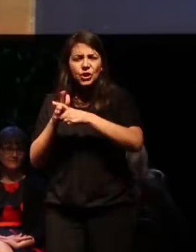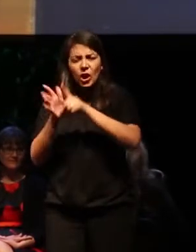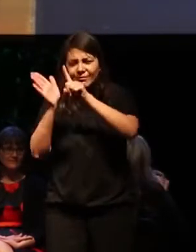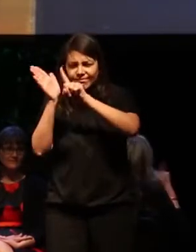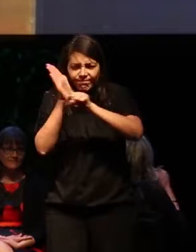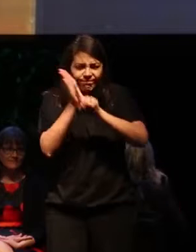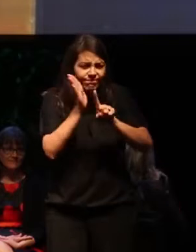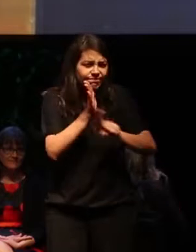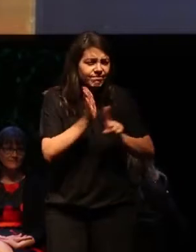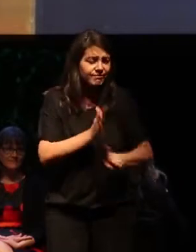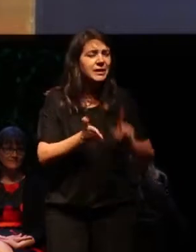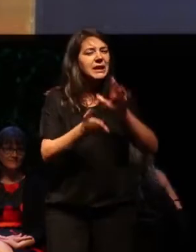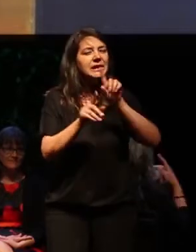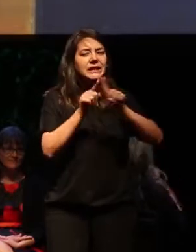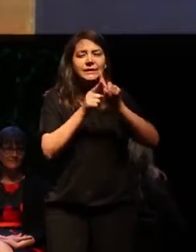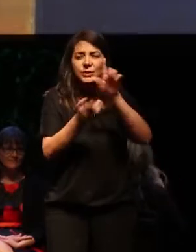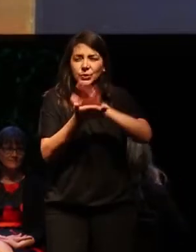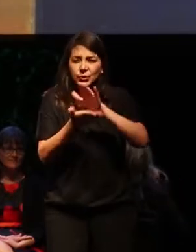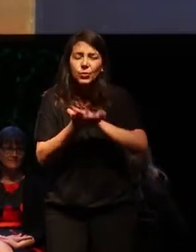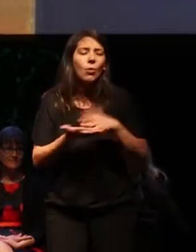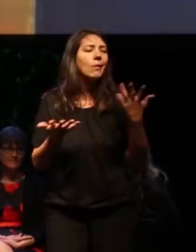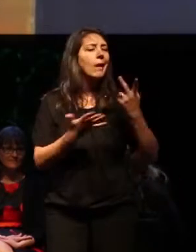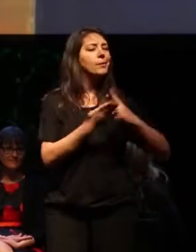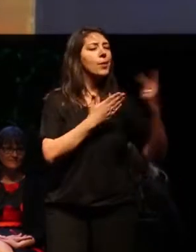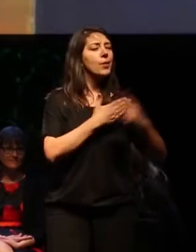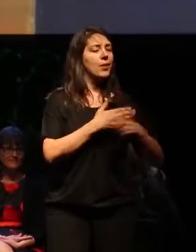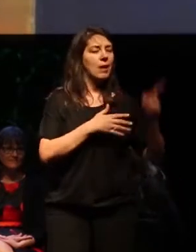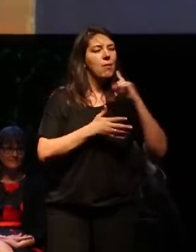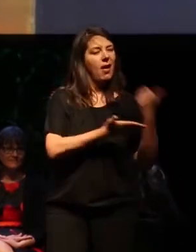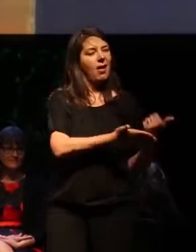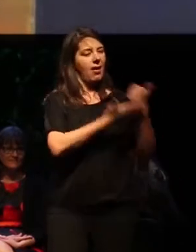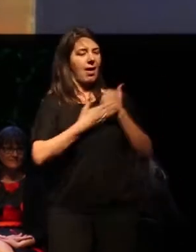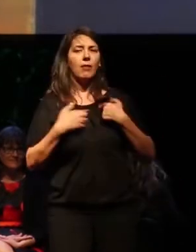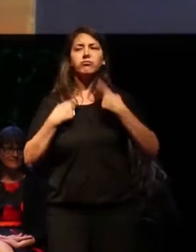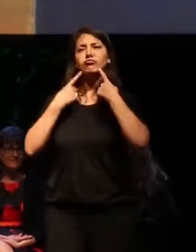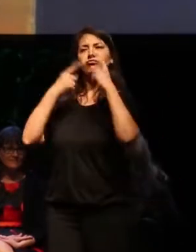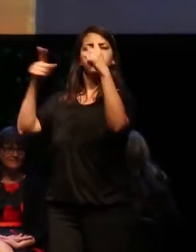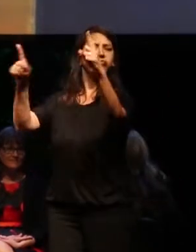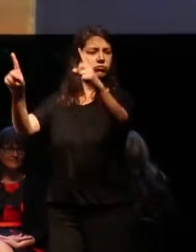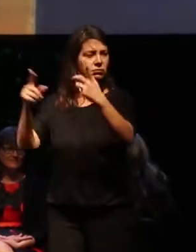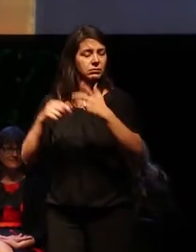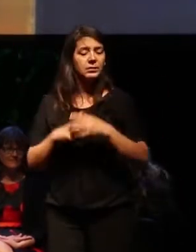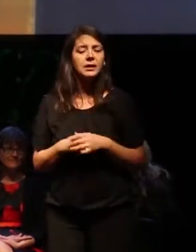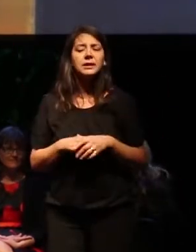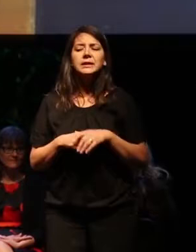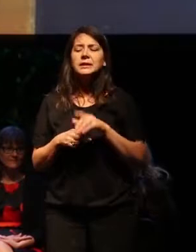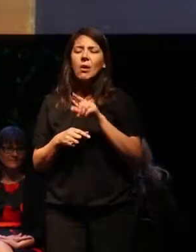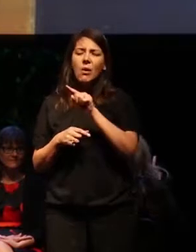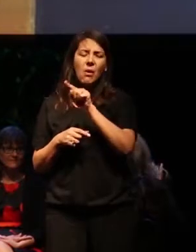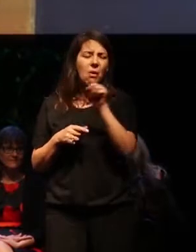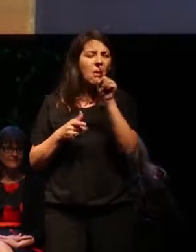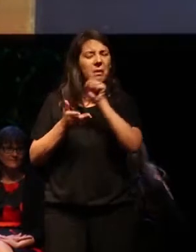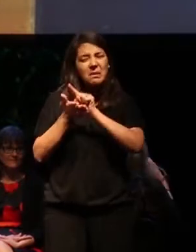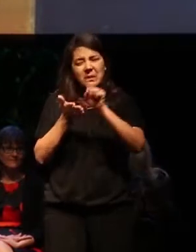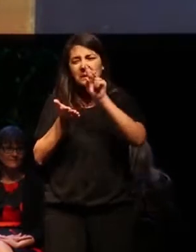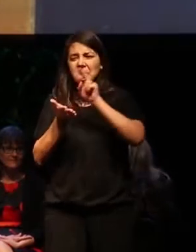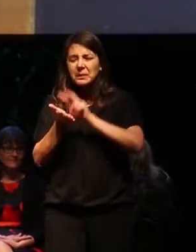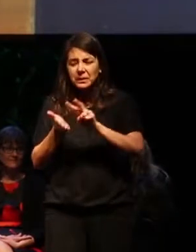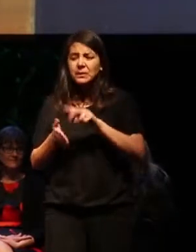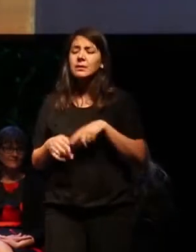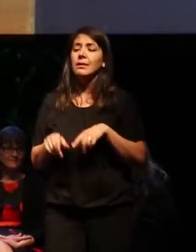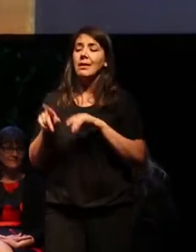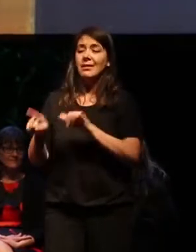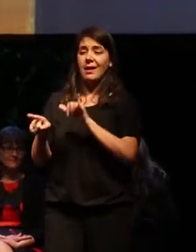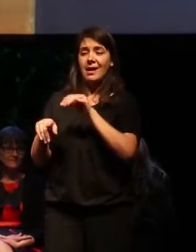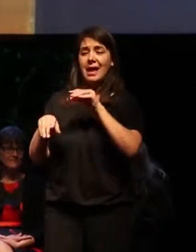other schools and programs that would help me achieve my goals. After a couple of weeks, my TVI sat me and my adopted mother